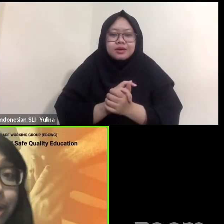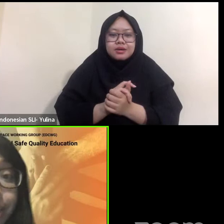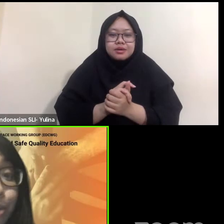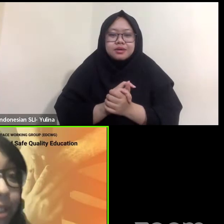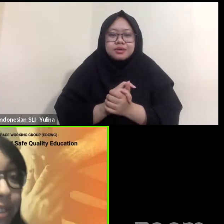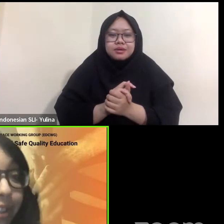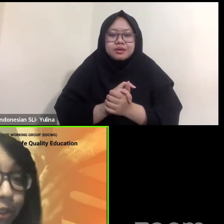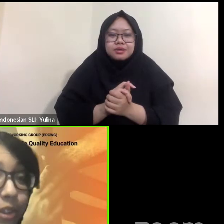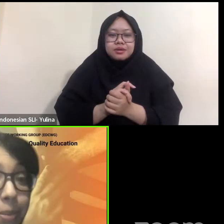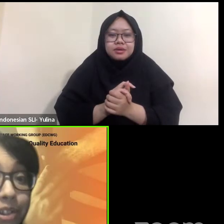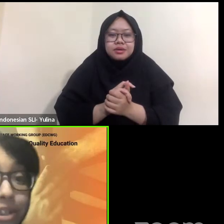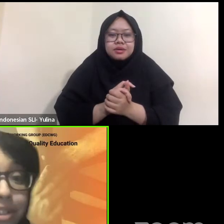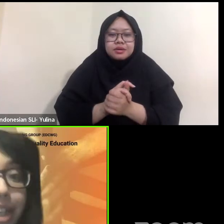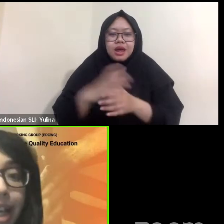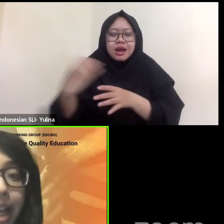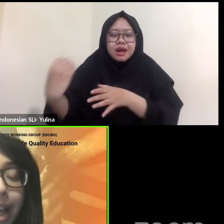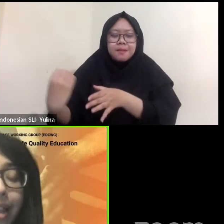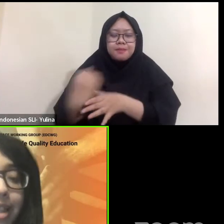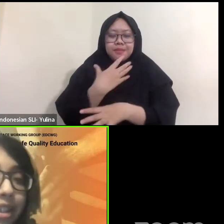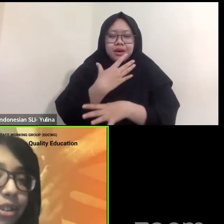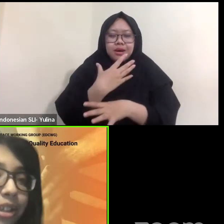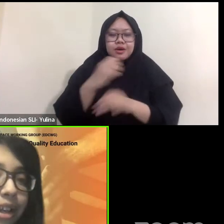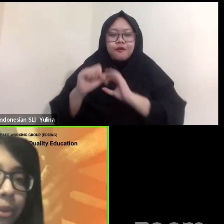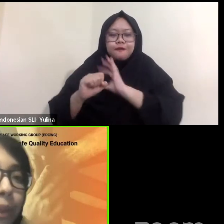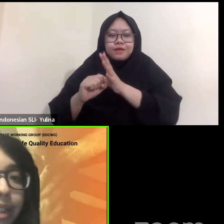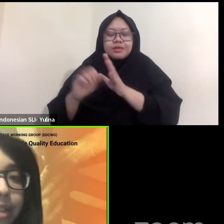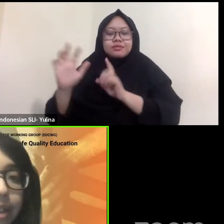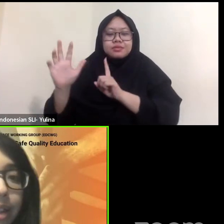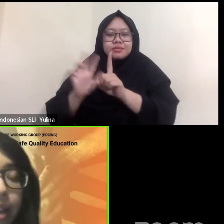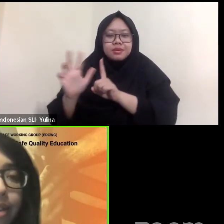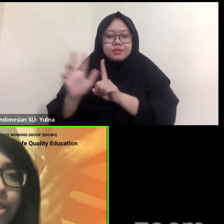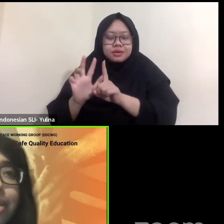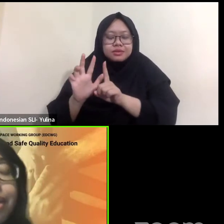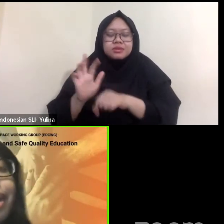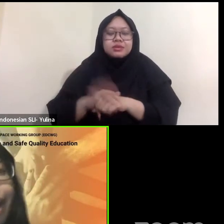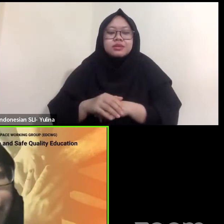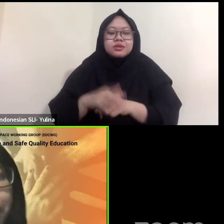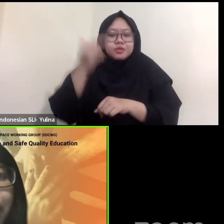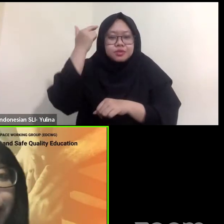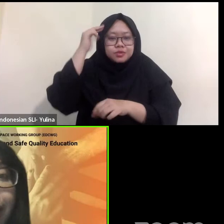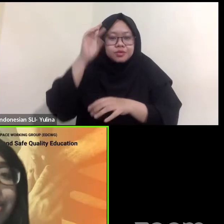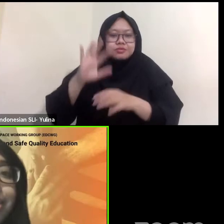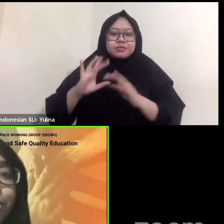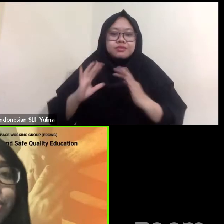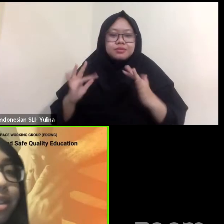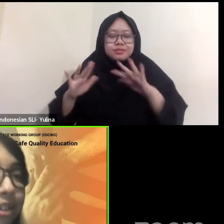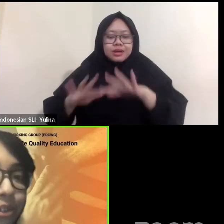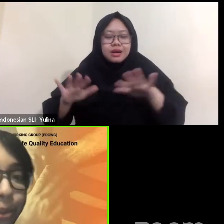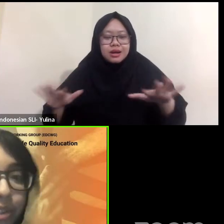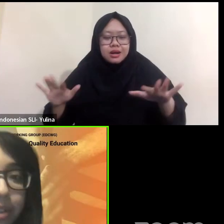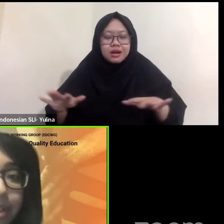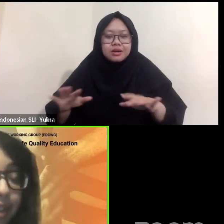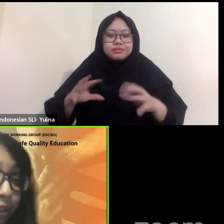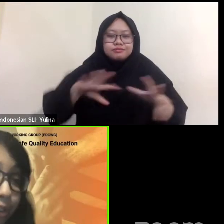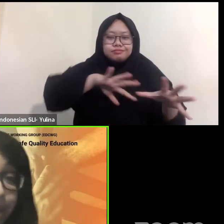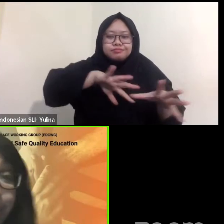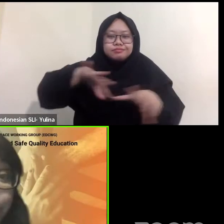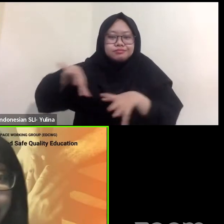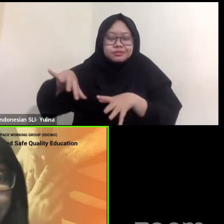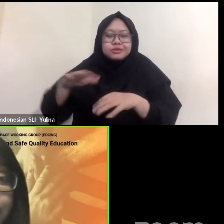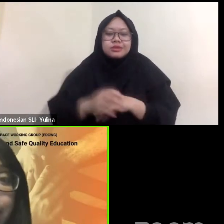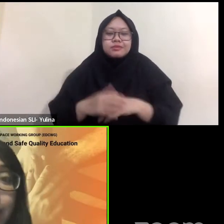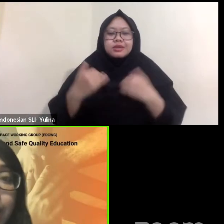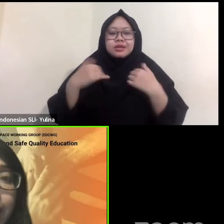and marginalized students, as you just mentioned, and this actually had widened the educational gap, like access to digital resources and